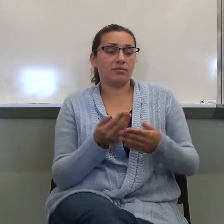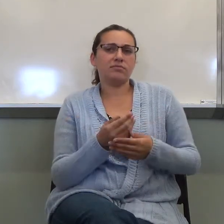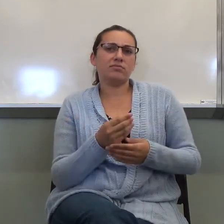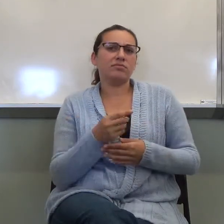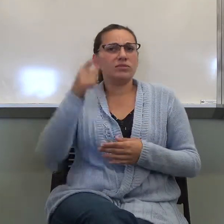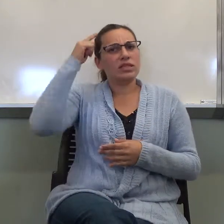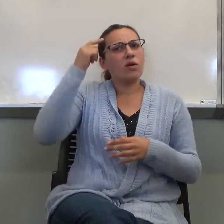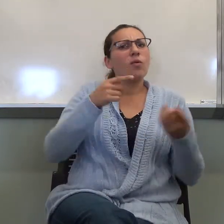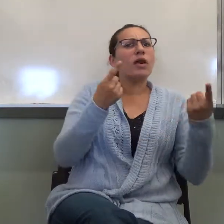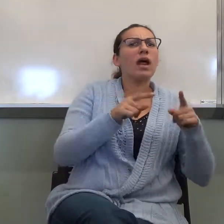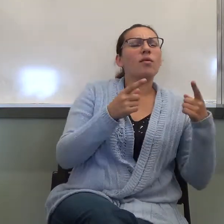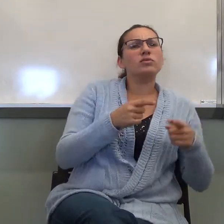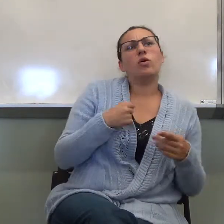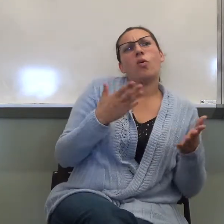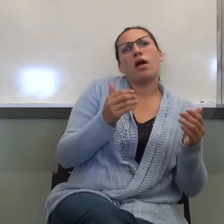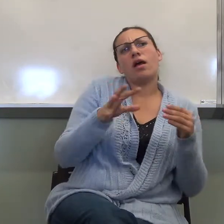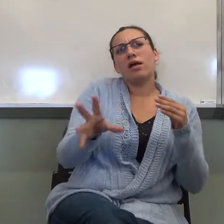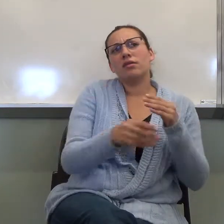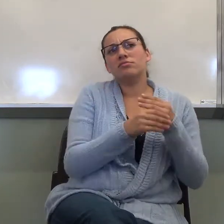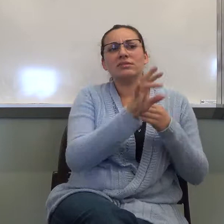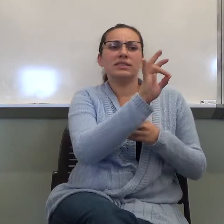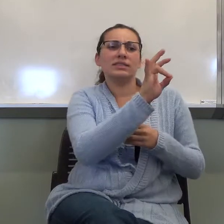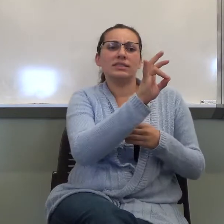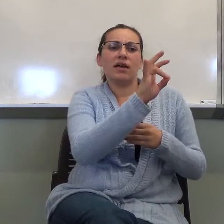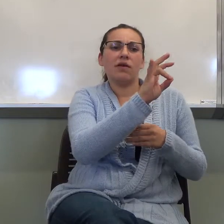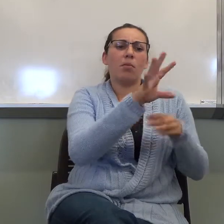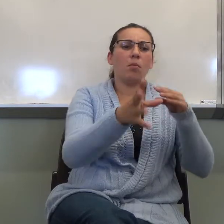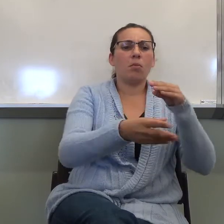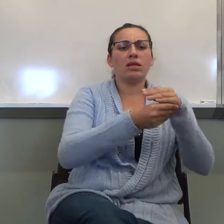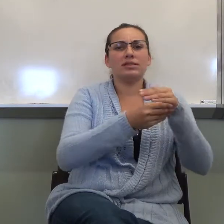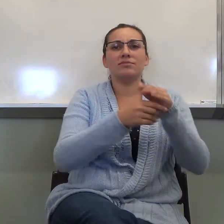you say I want to add something like 7 plus or minus 4?